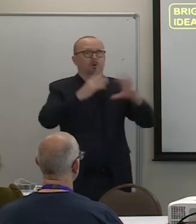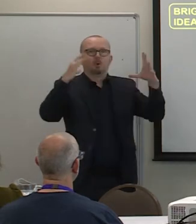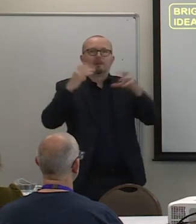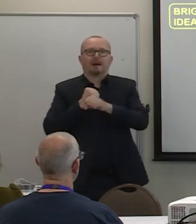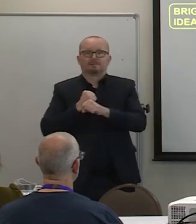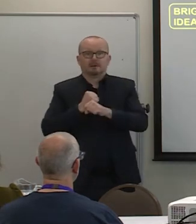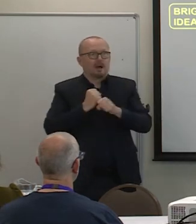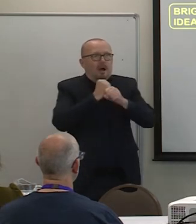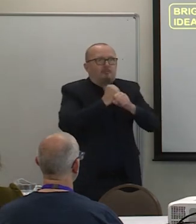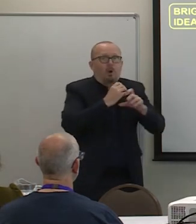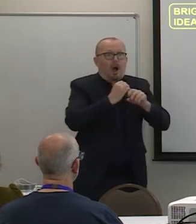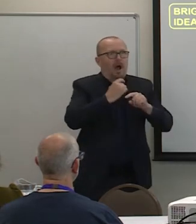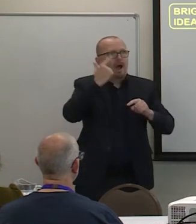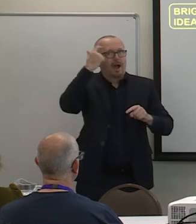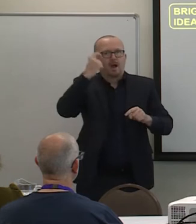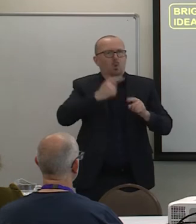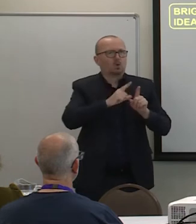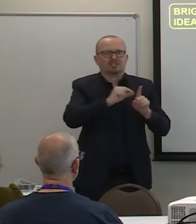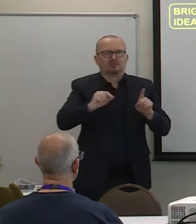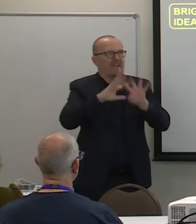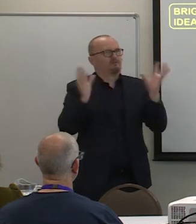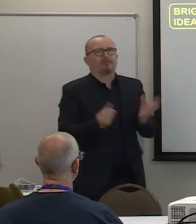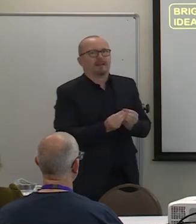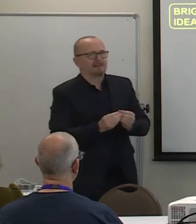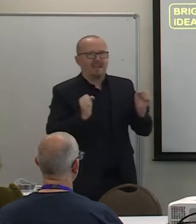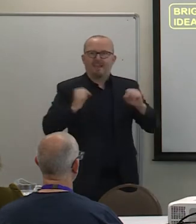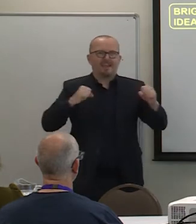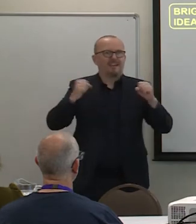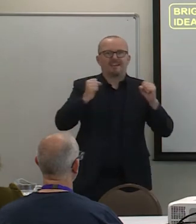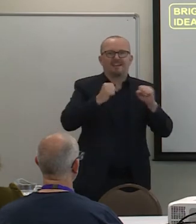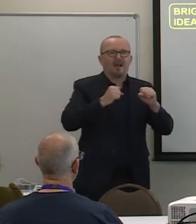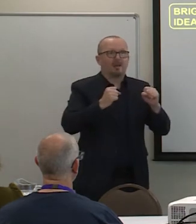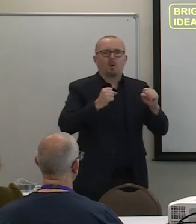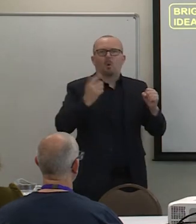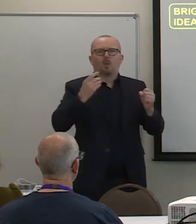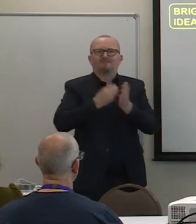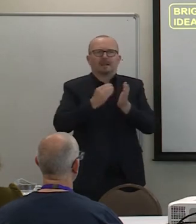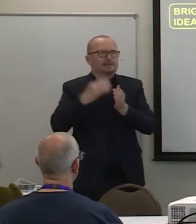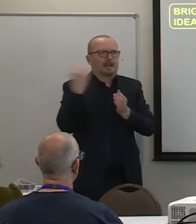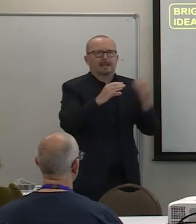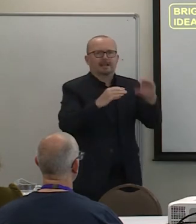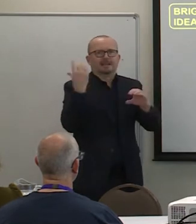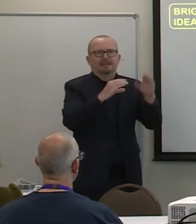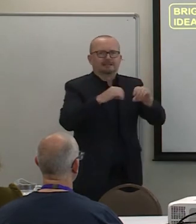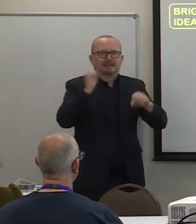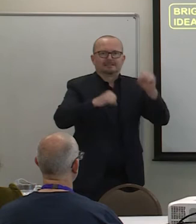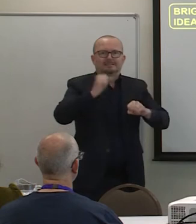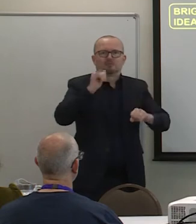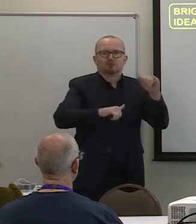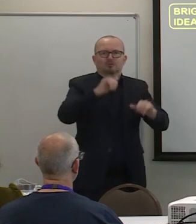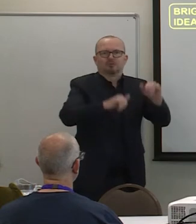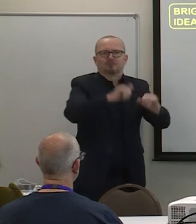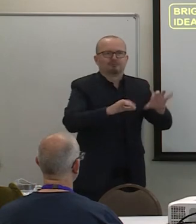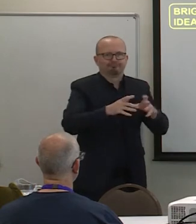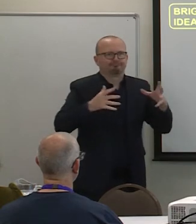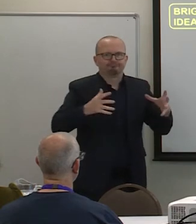idea. We're going to digitize all the things. And all the magic fairies kind of wave their wands and things start happening. And the project gets underway. People start